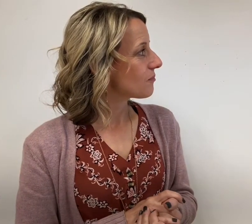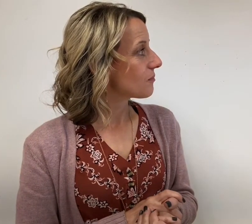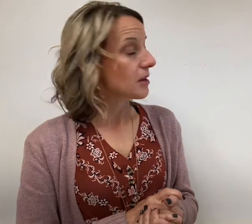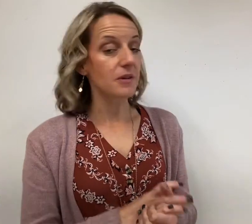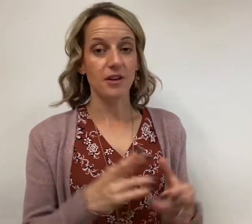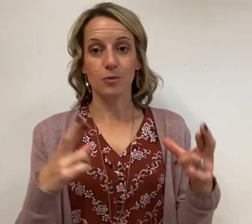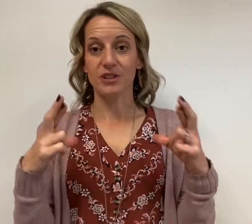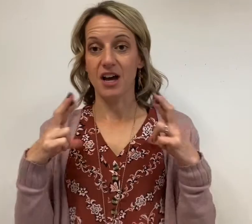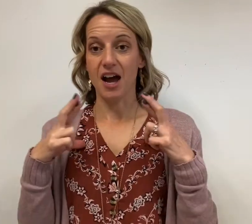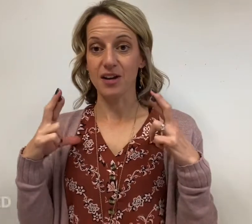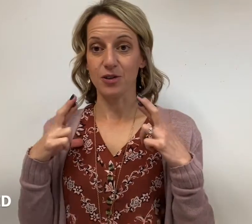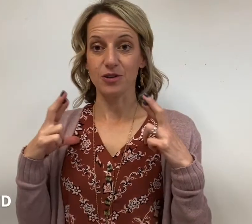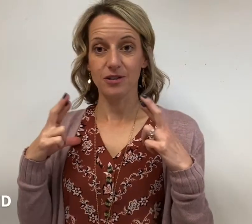Maybe they're retired.